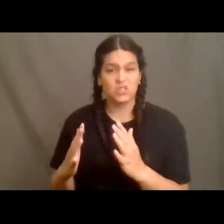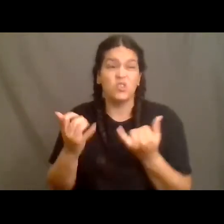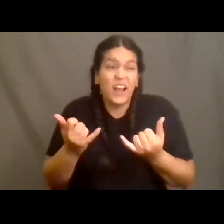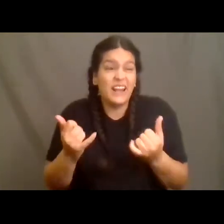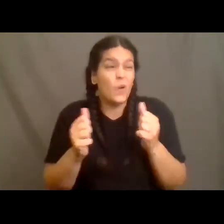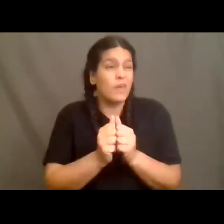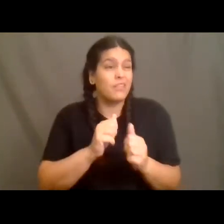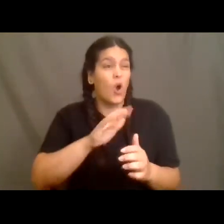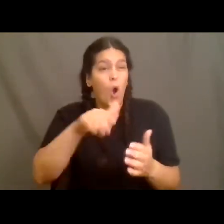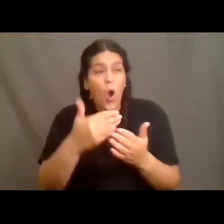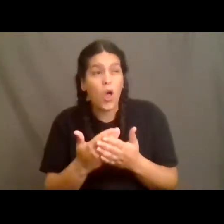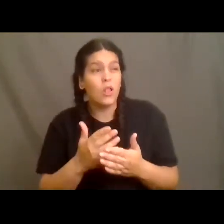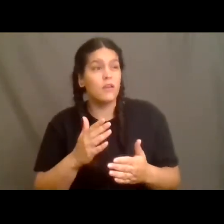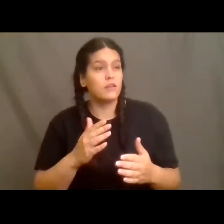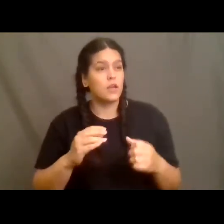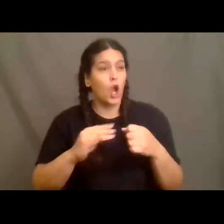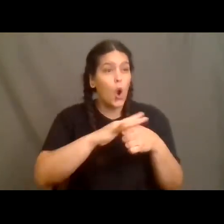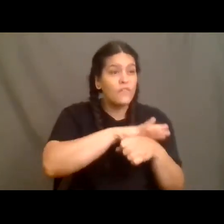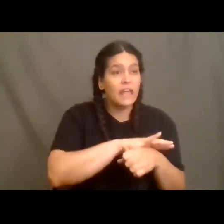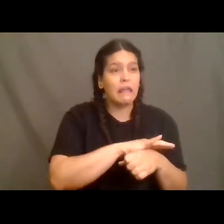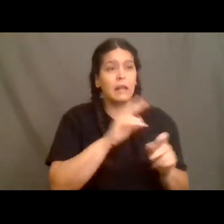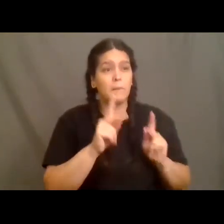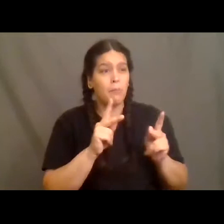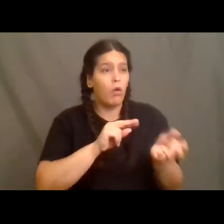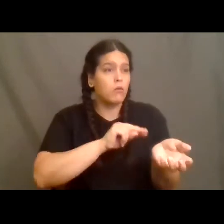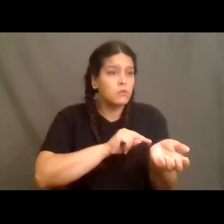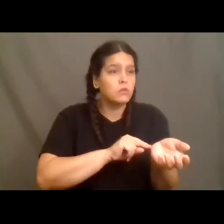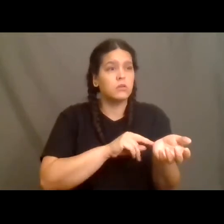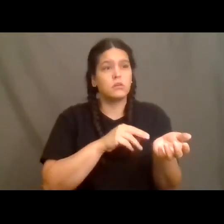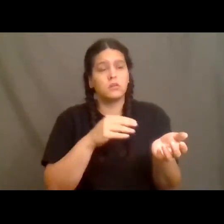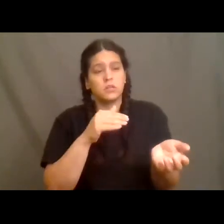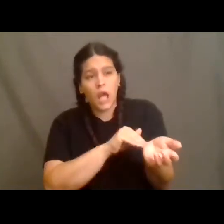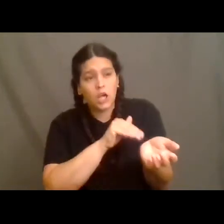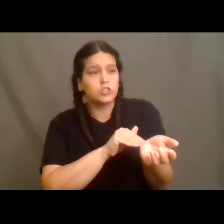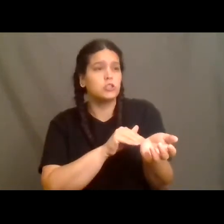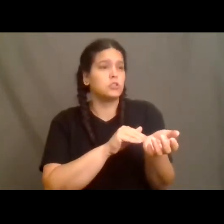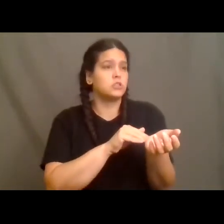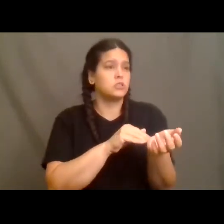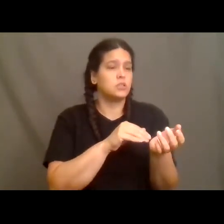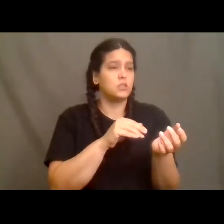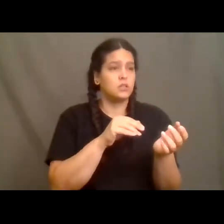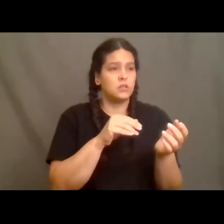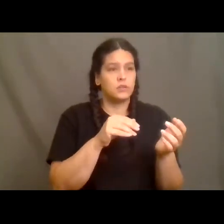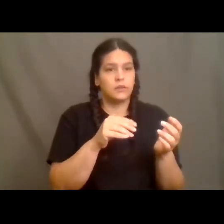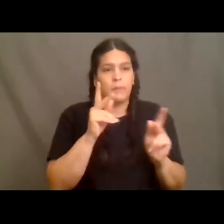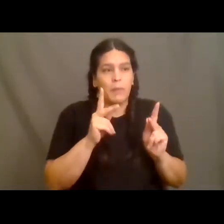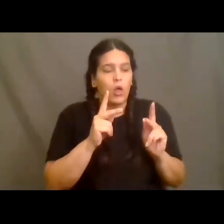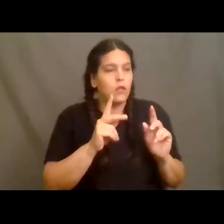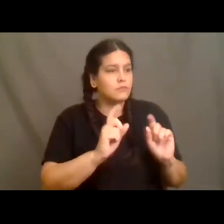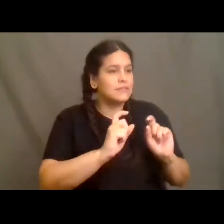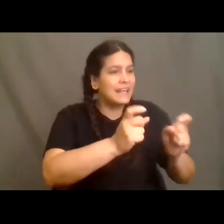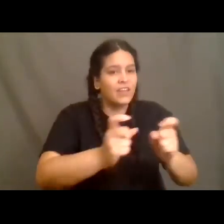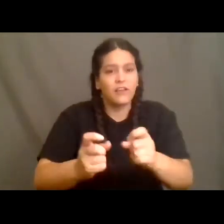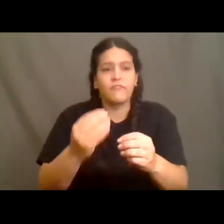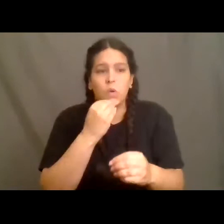frontline warriors out there during this pandemic, who are delivering foods to our elders, to